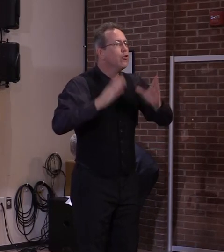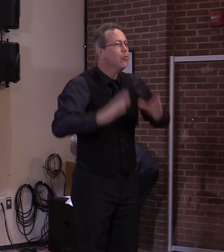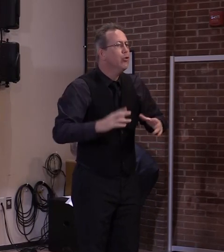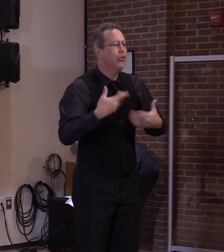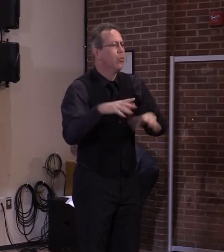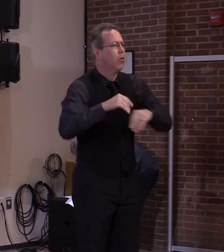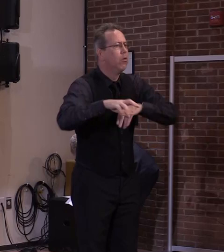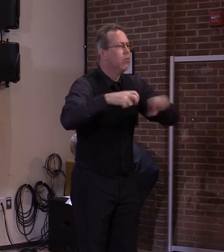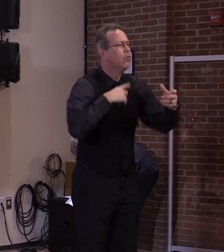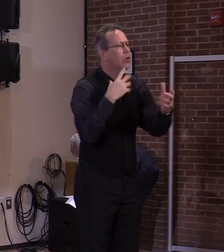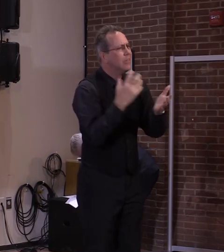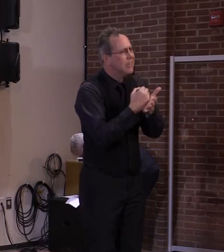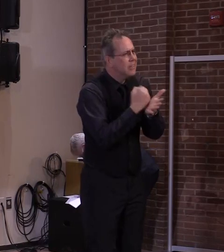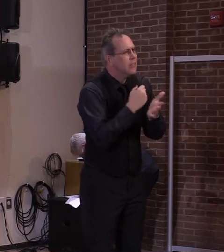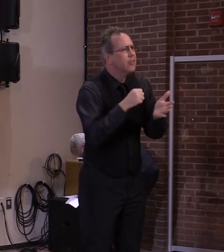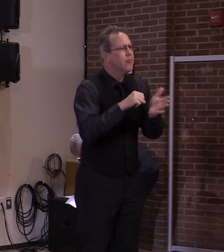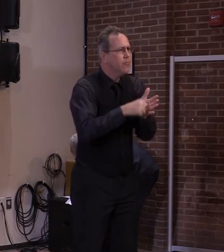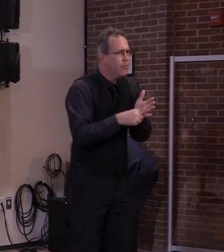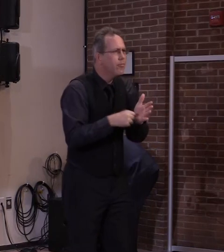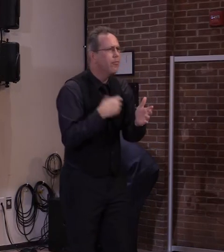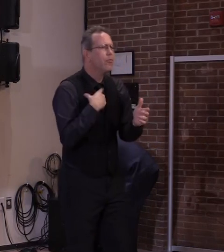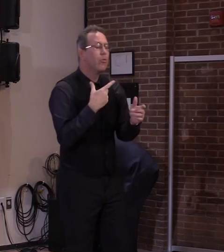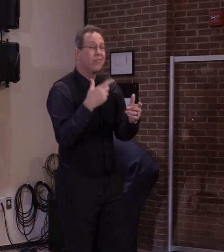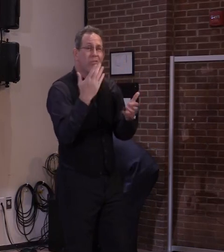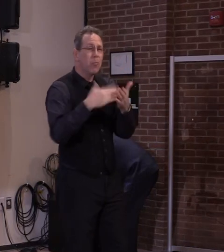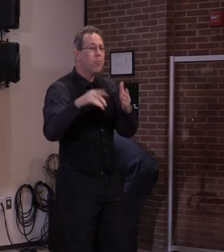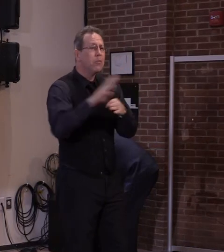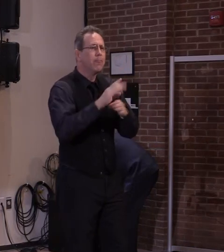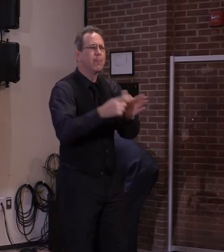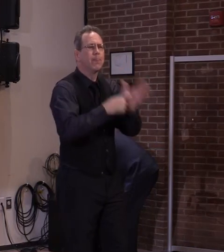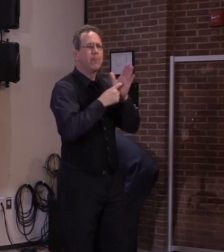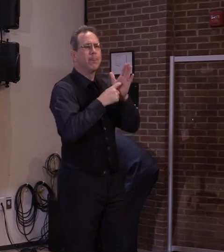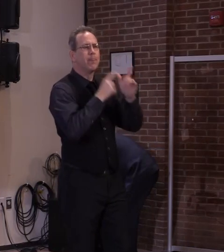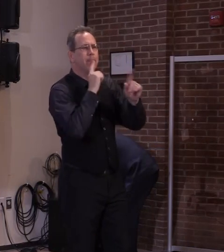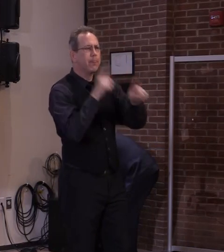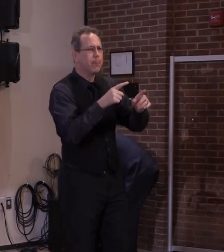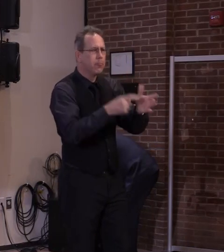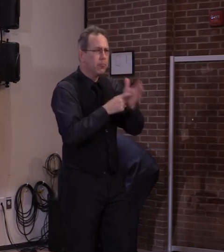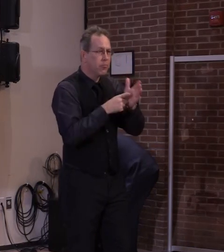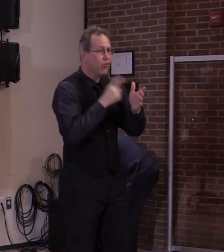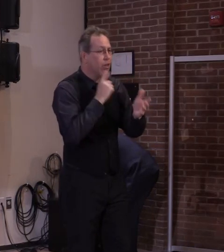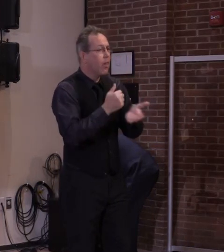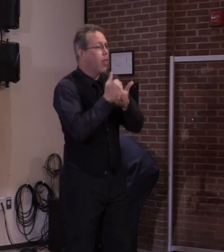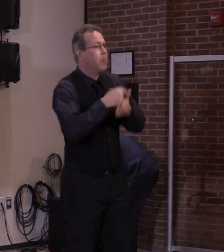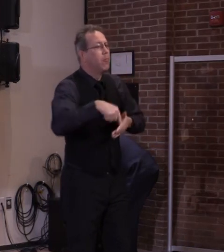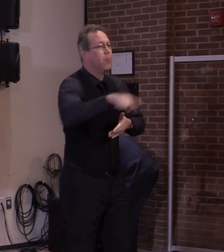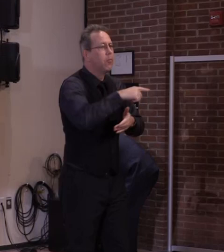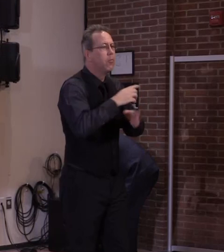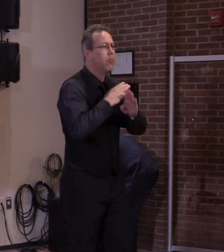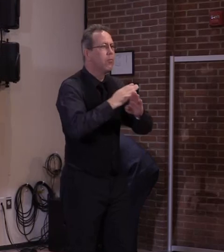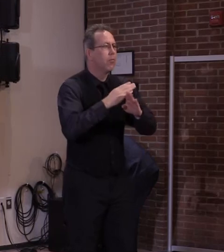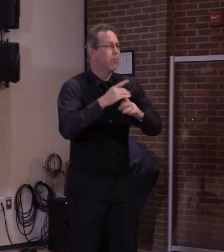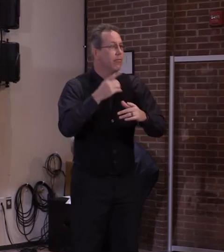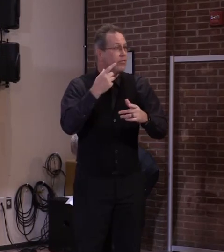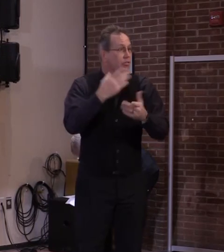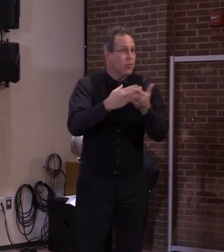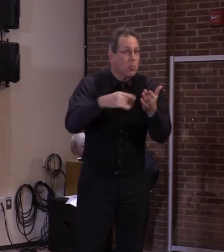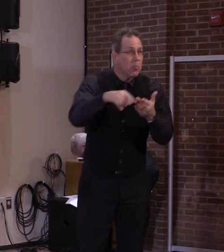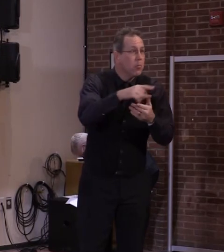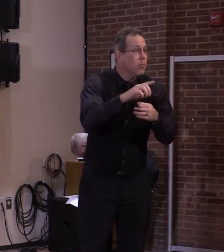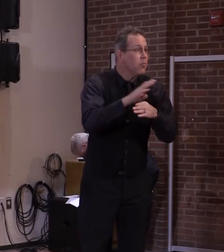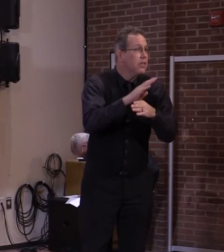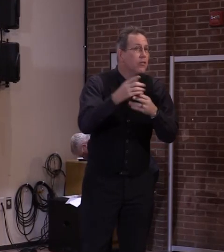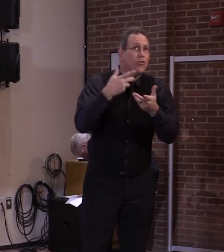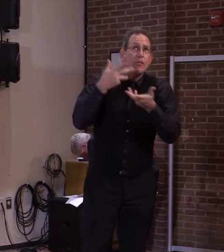but instead useful strategies developed in consultation with our own health experts. Every business is unique in their